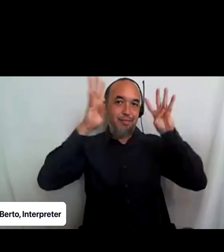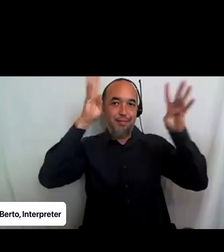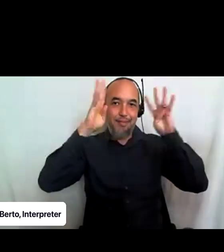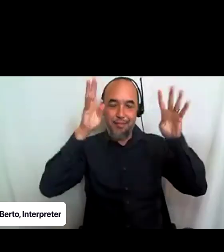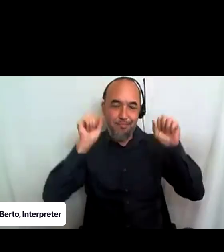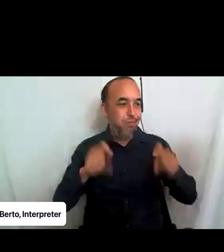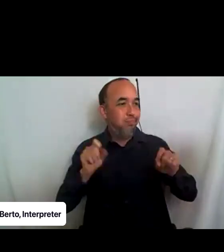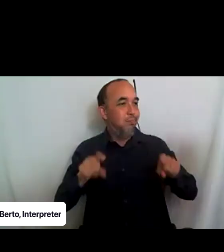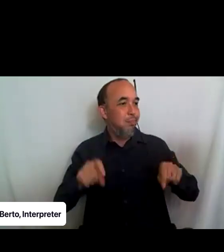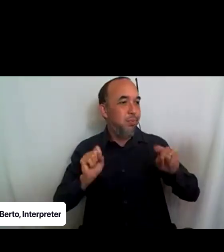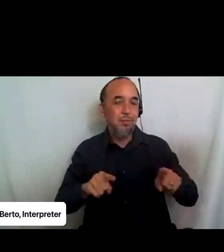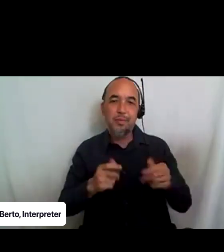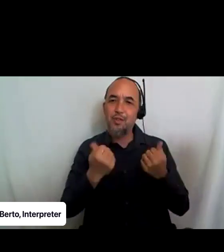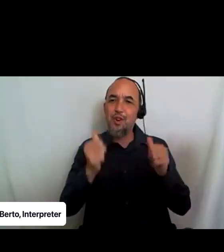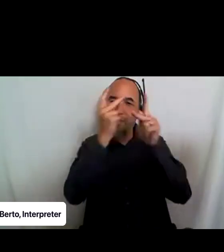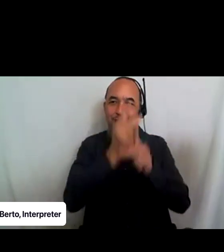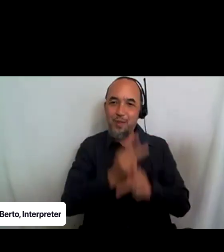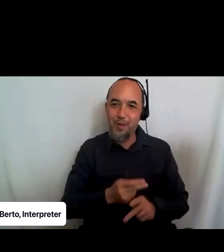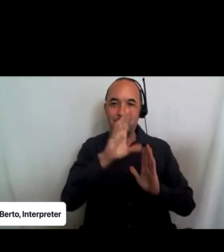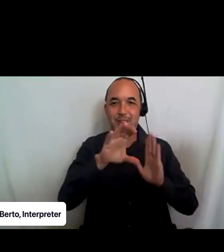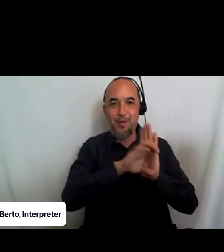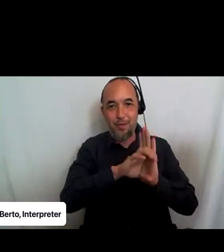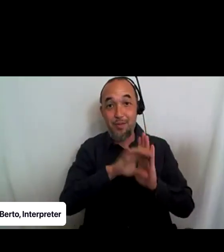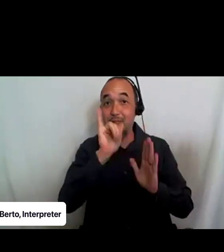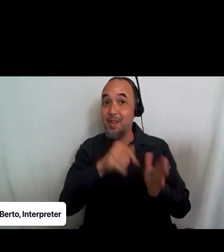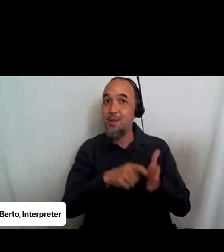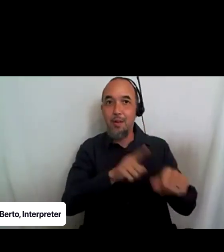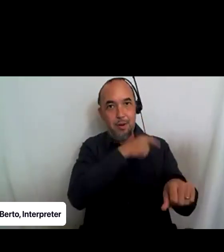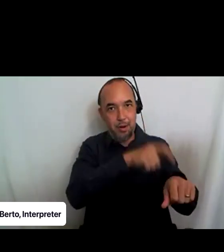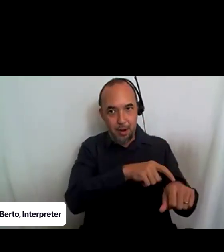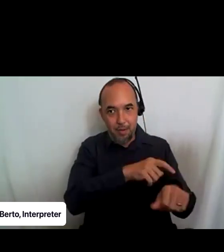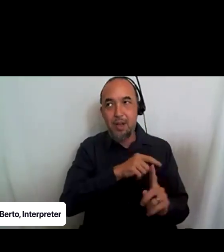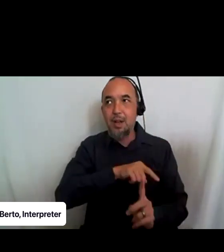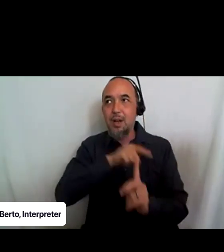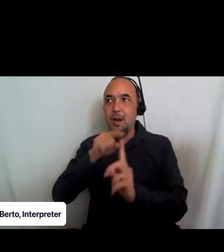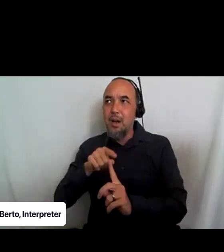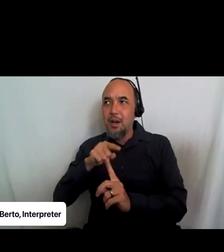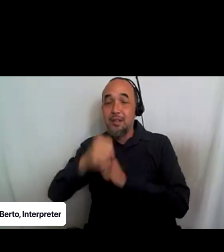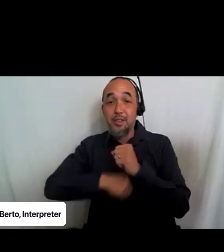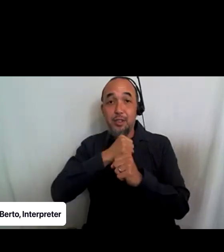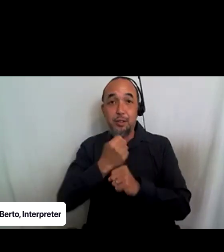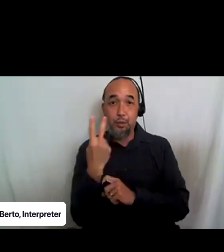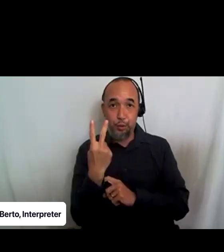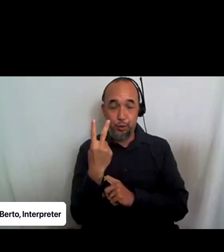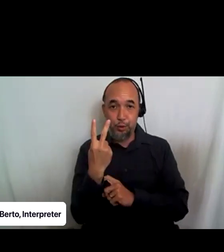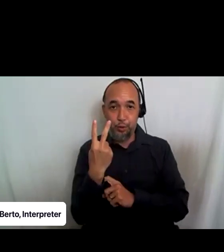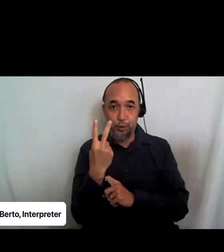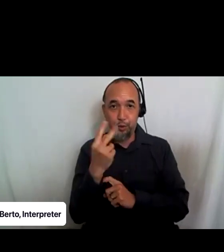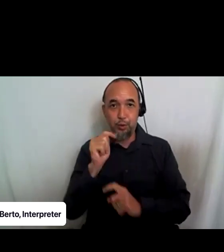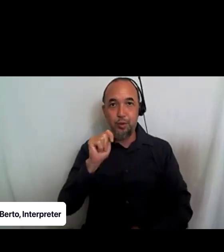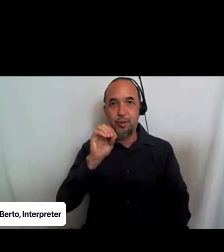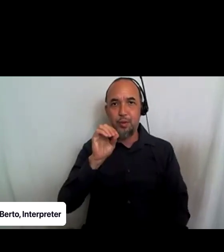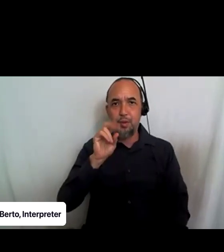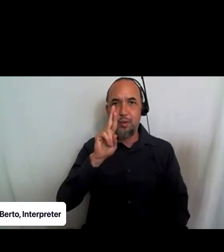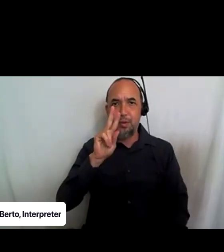find the character and the tone. That was the longest filming. And then in season two, the torture was a